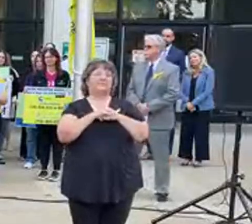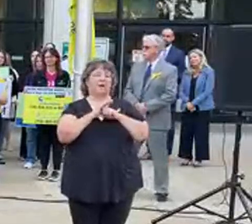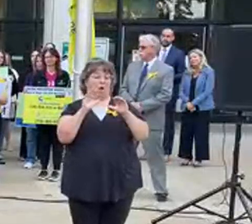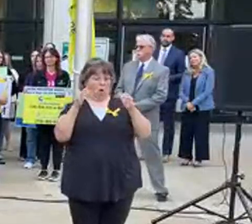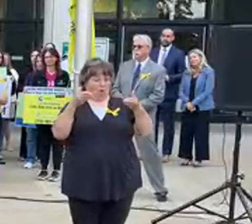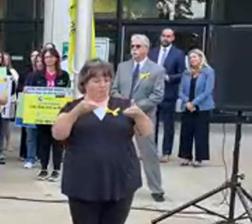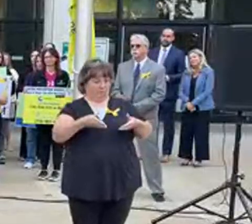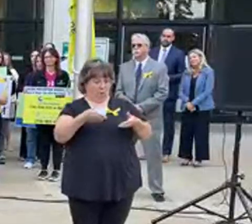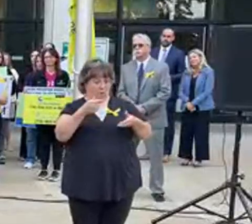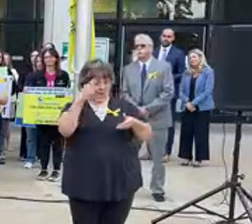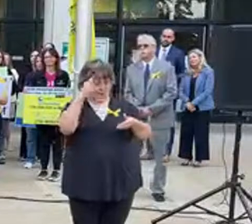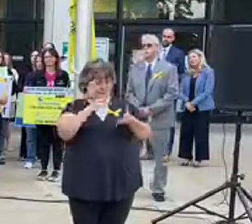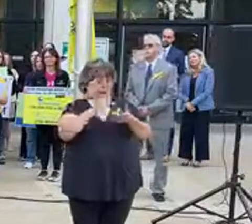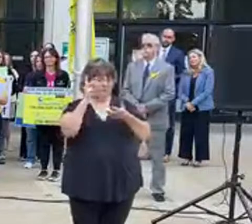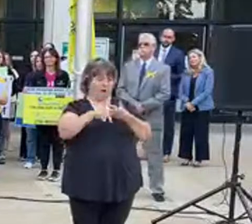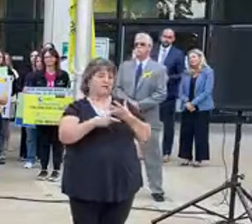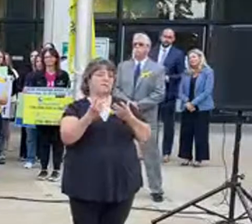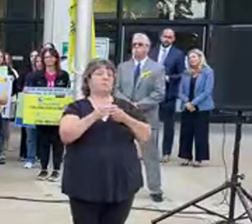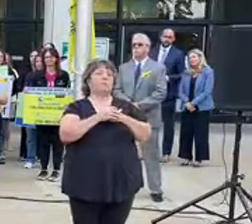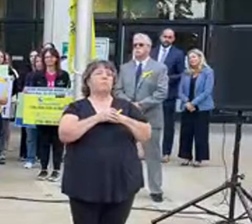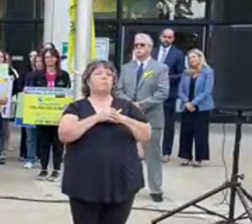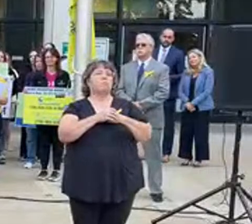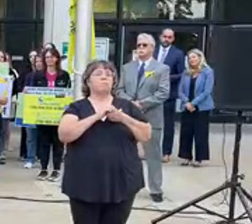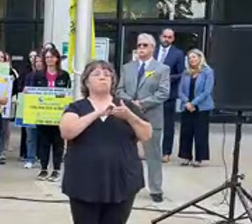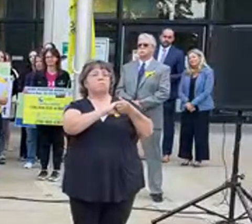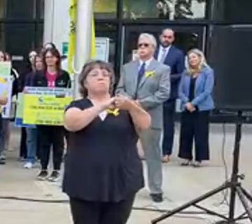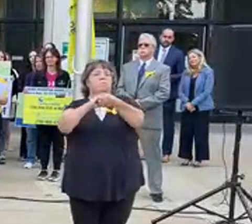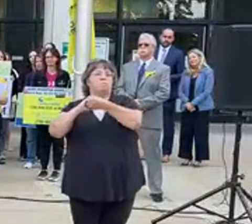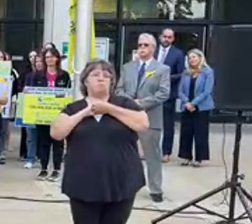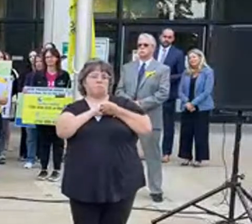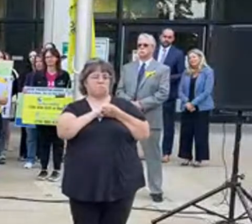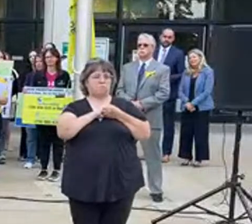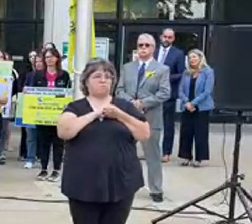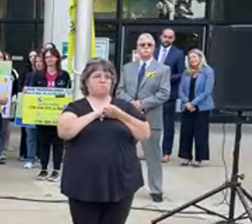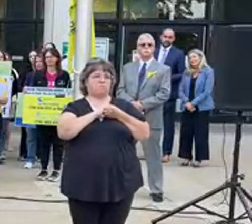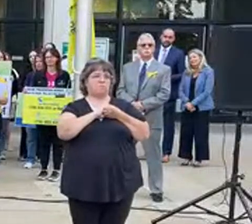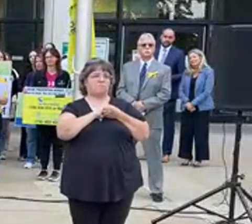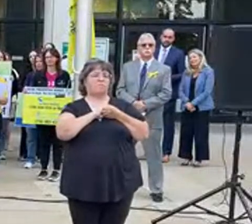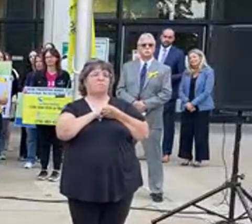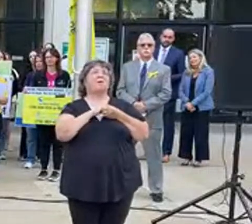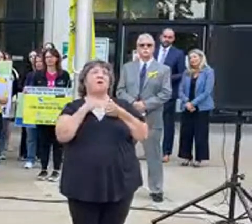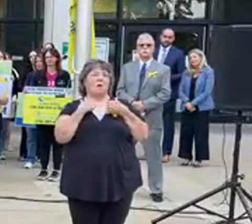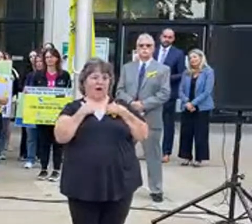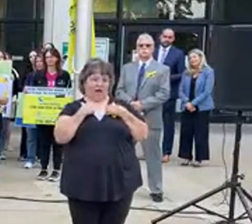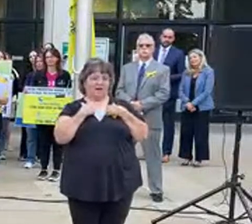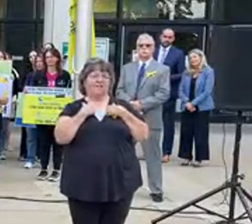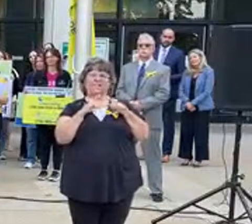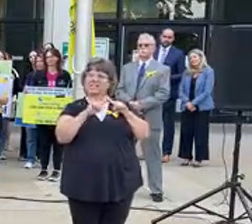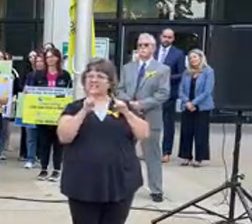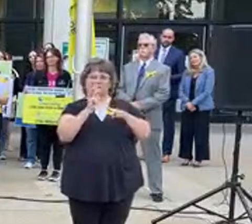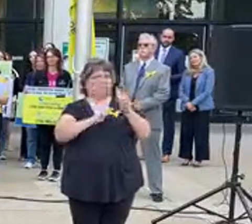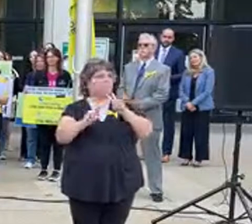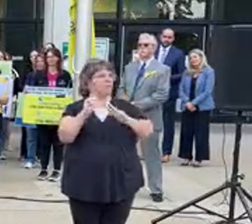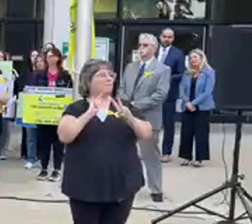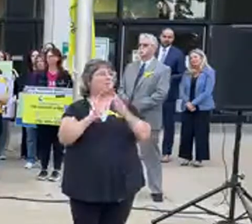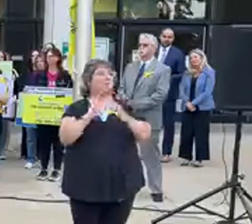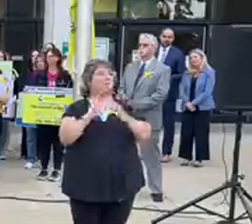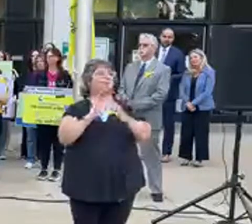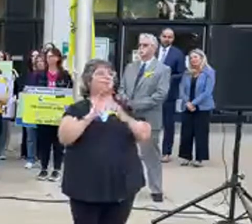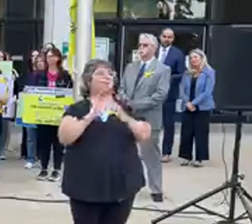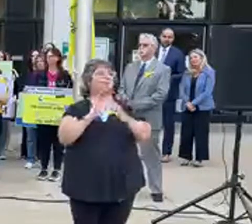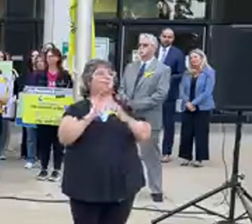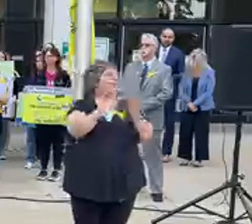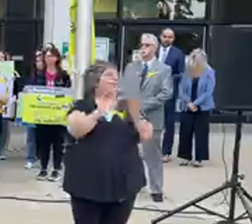A big focus in this project was on collaboration. We had all kinds of